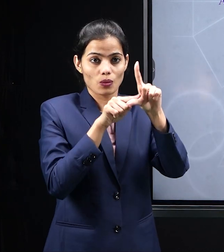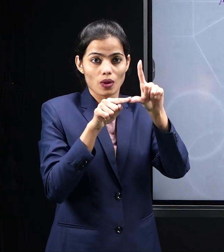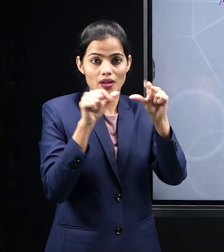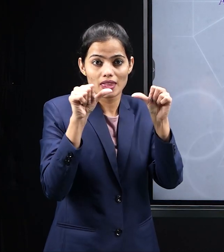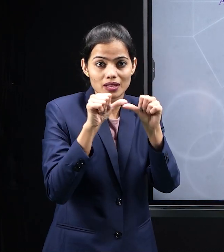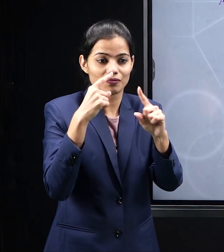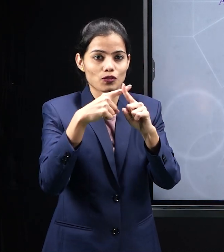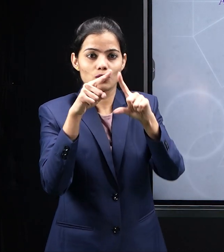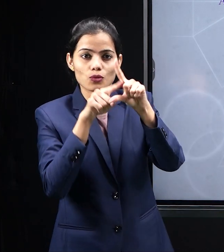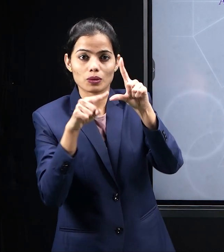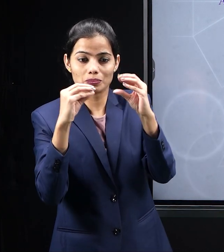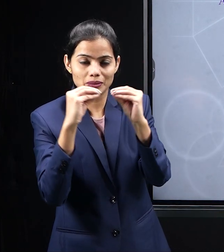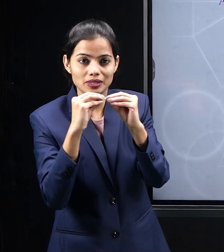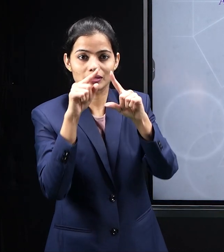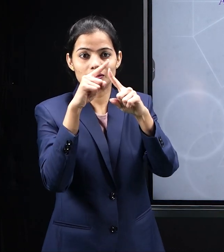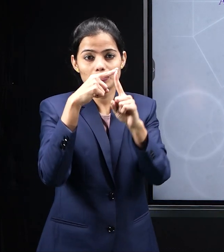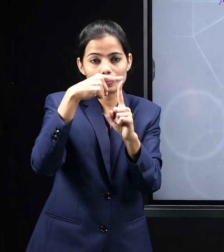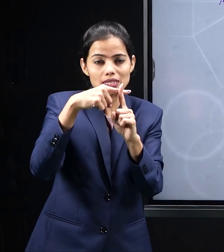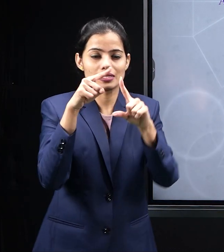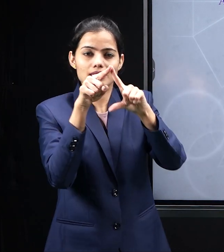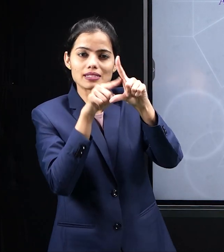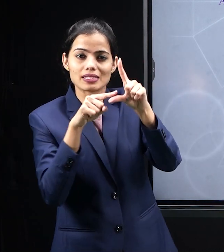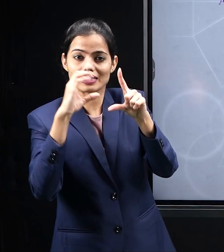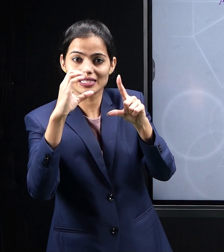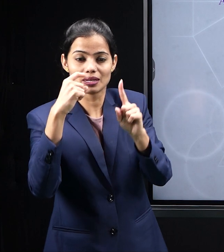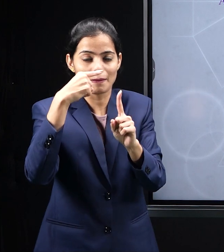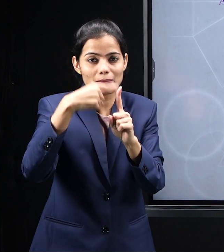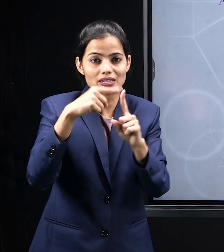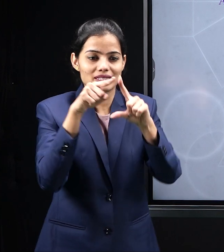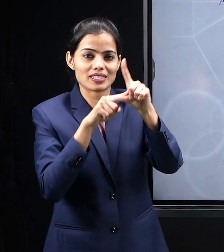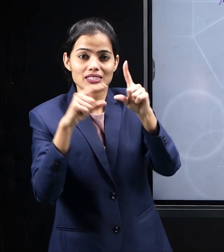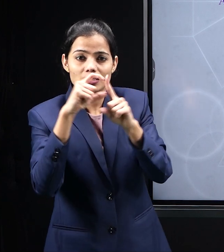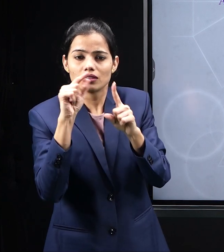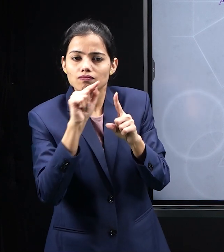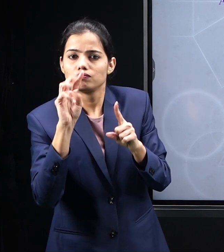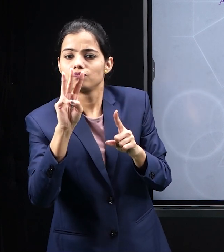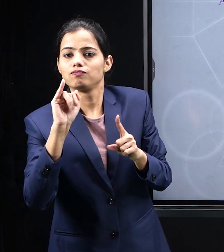Angle A plus angle B plus angle C plus angle D is equal to 360 degree.